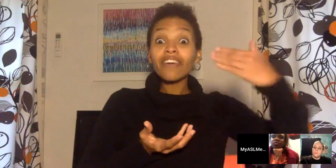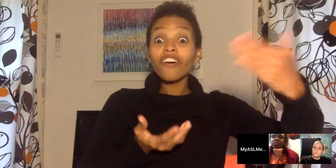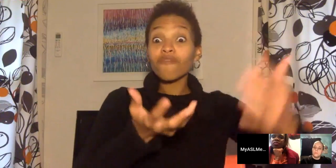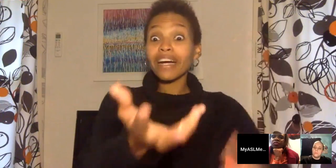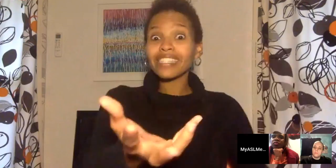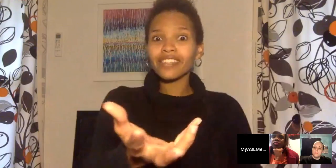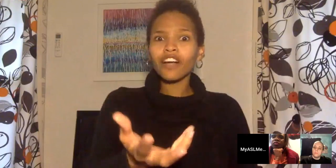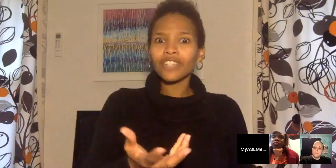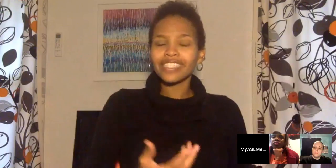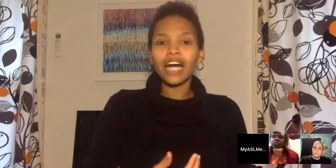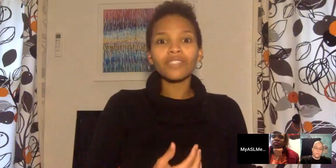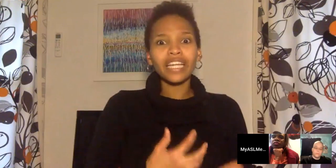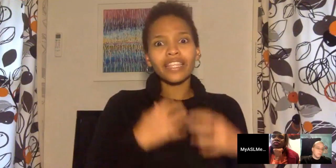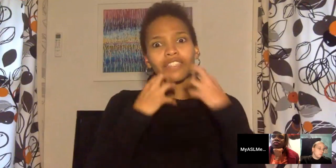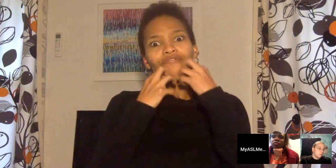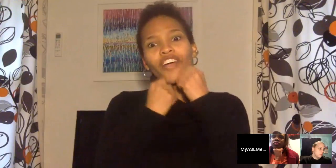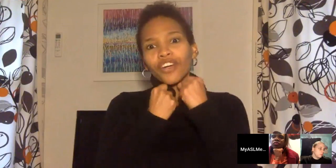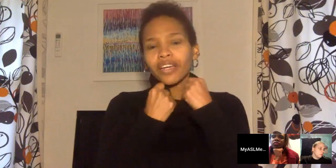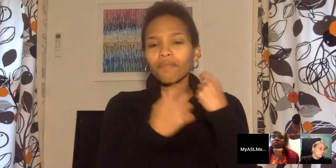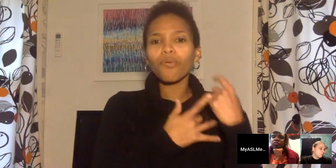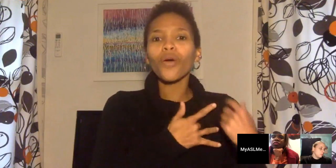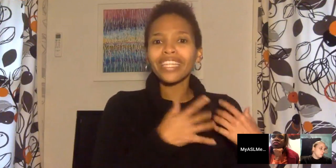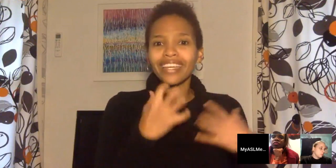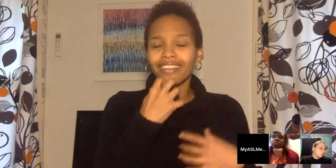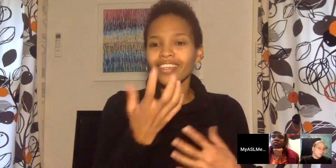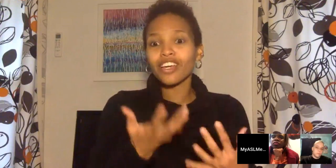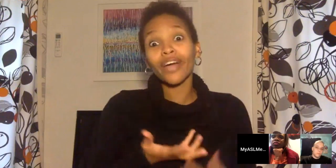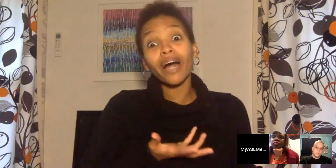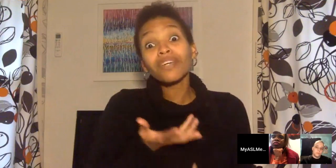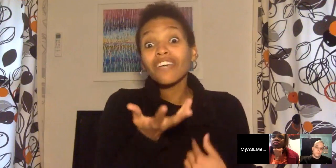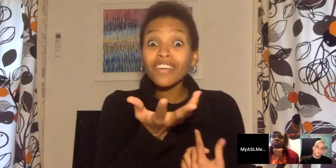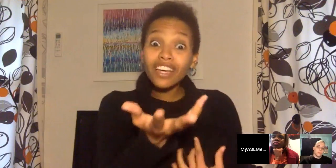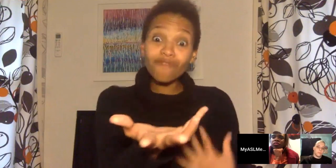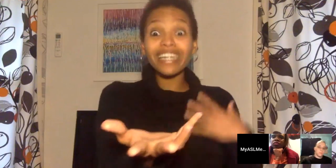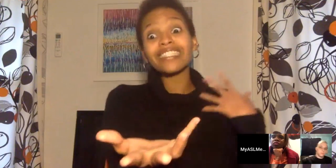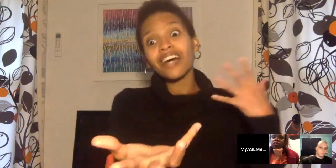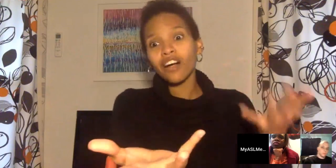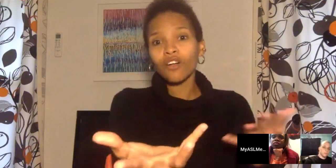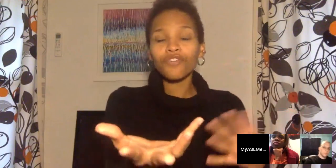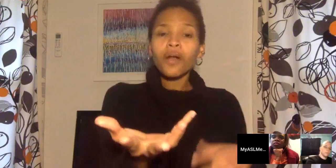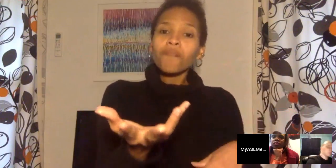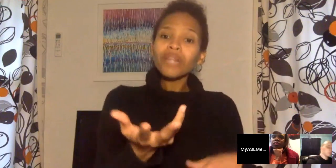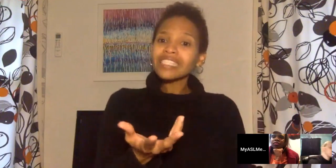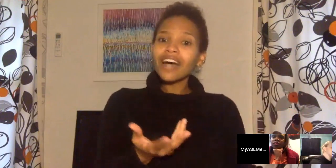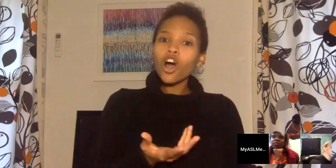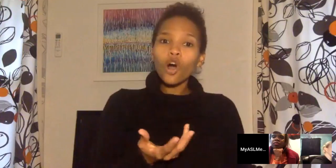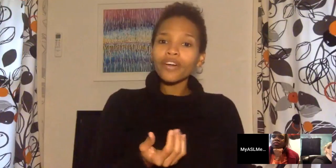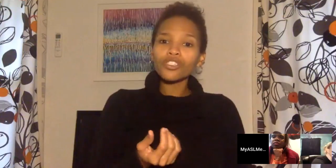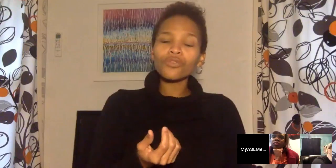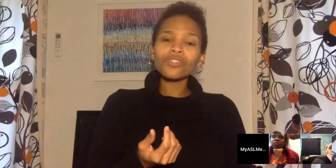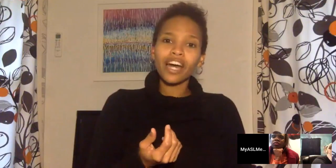of myself, it sounds like this very poignant thing, right? I'm giving of myself, but it's not always used that